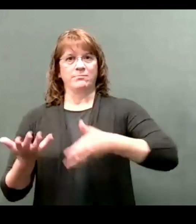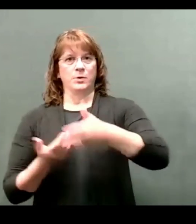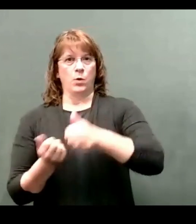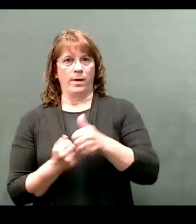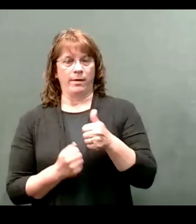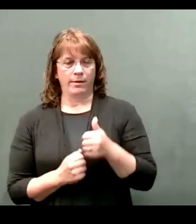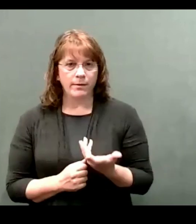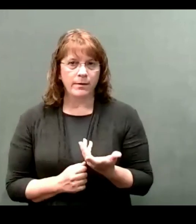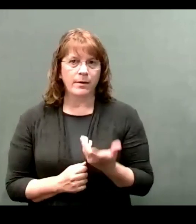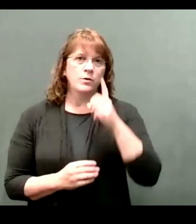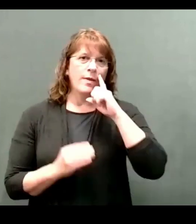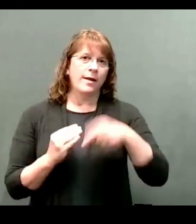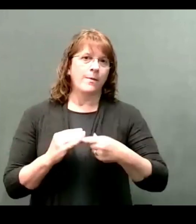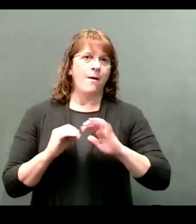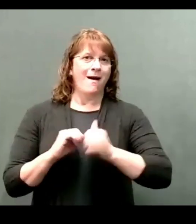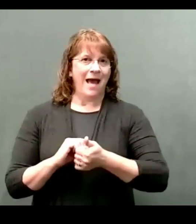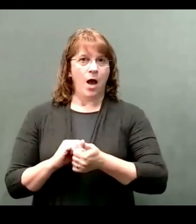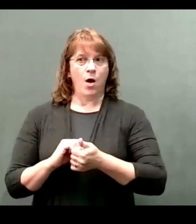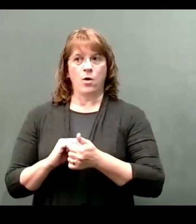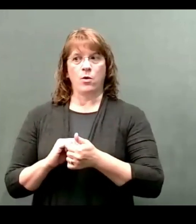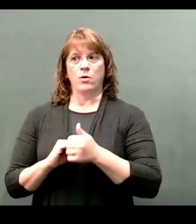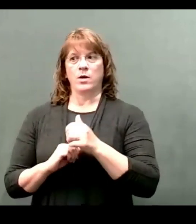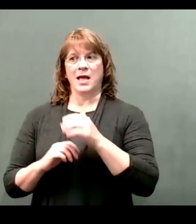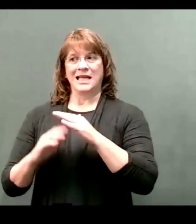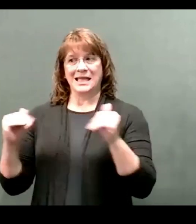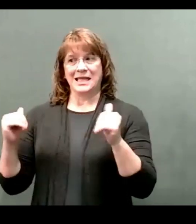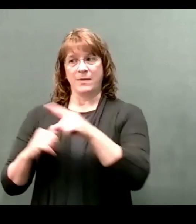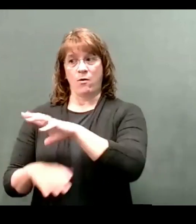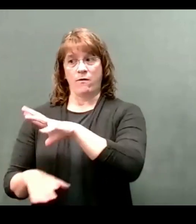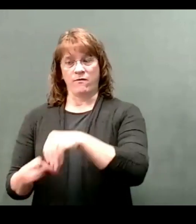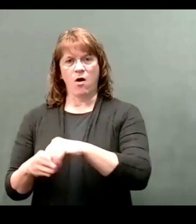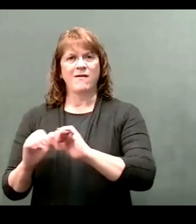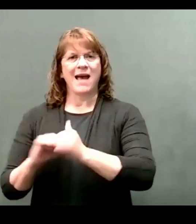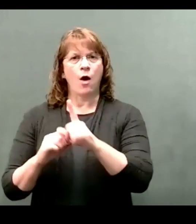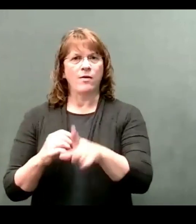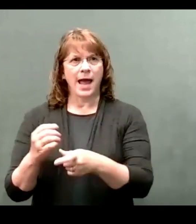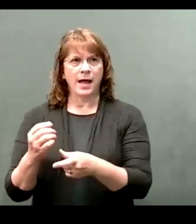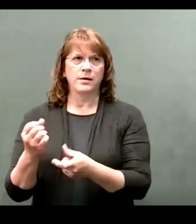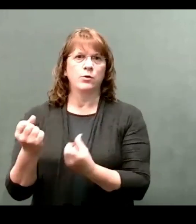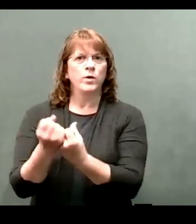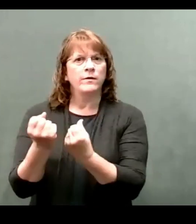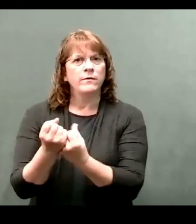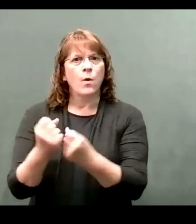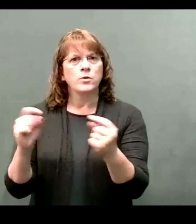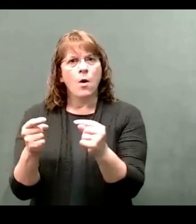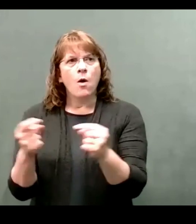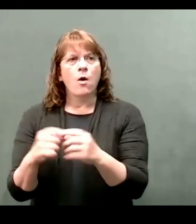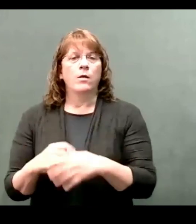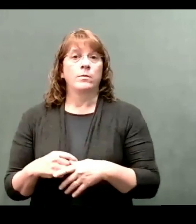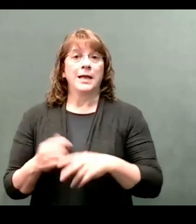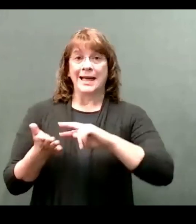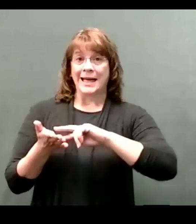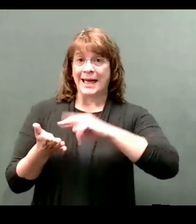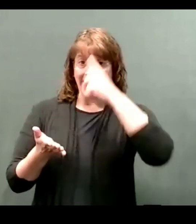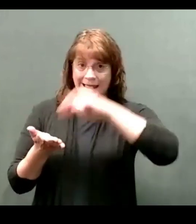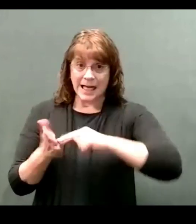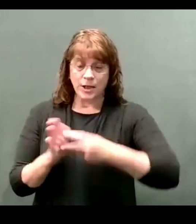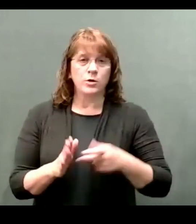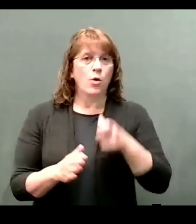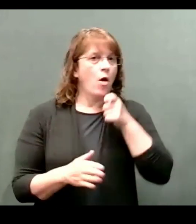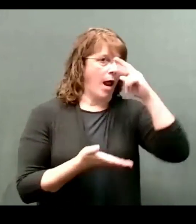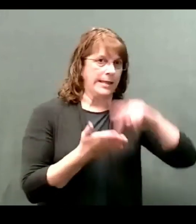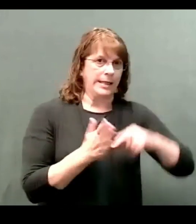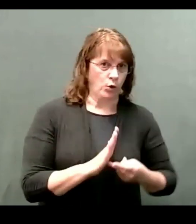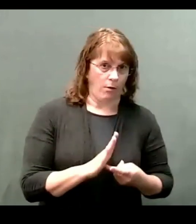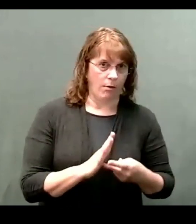that you chose, and think about how those systems could have or did reinforce harm intentionally or unintentionally in